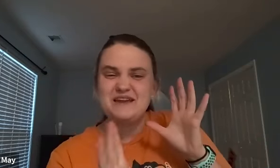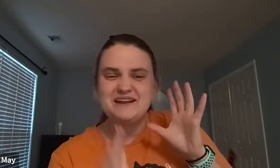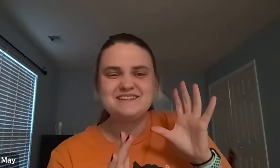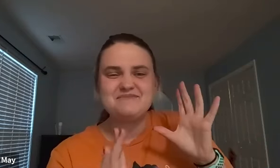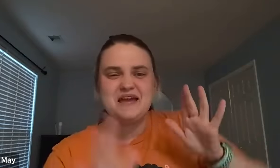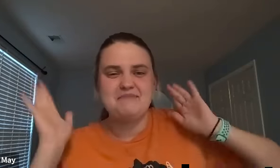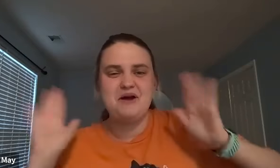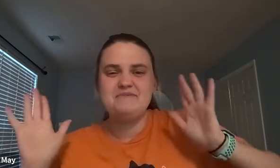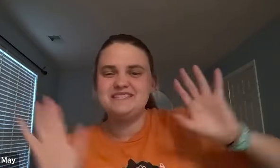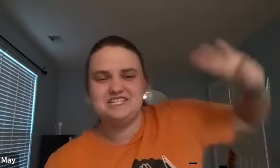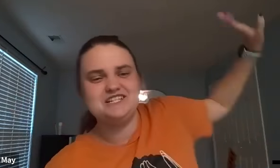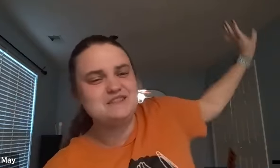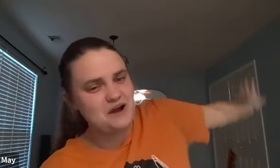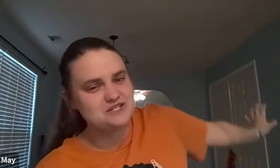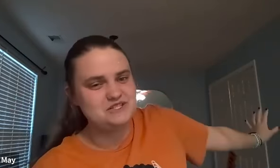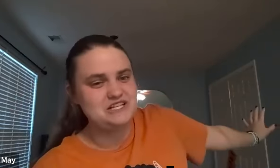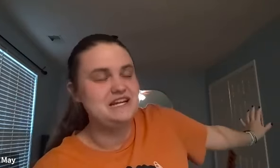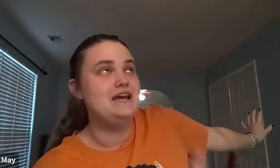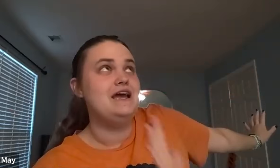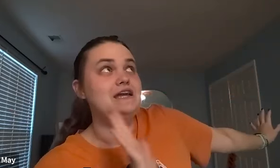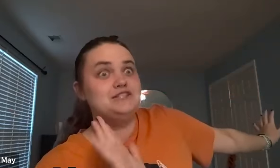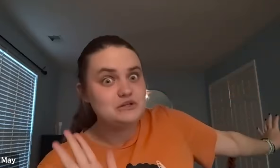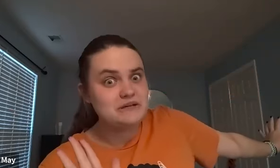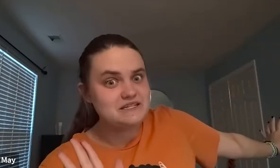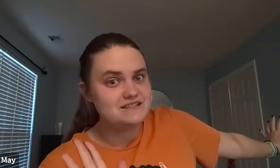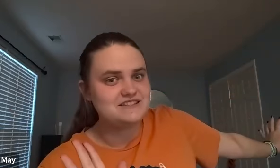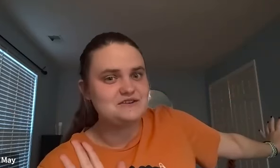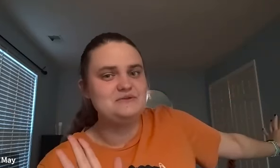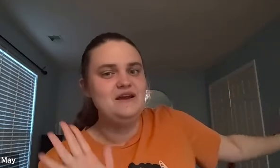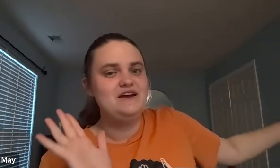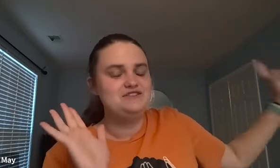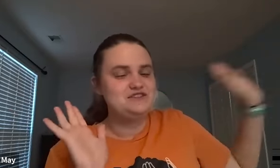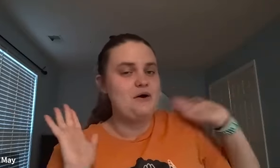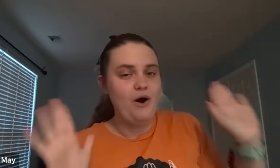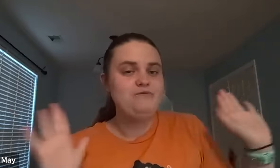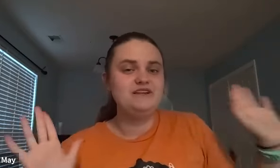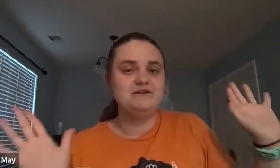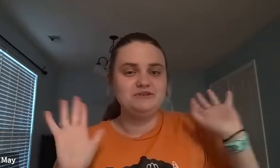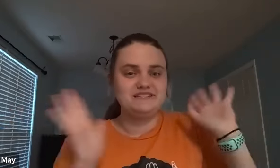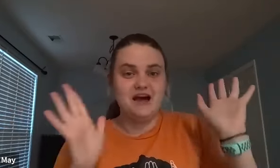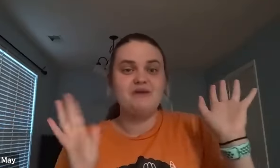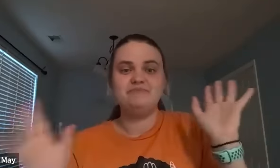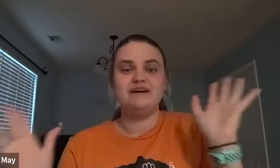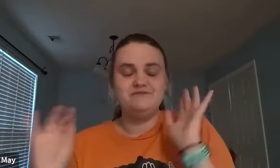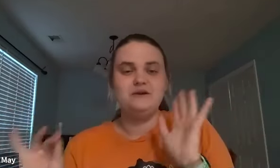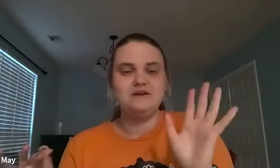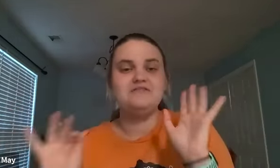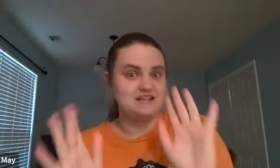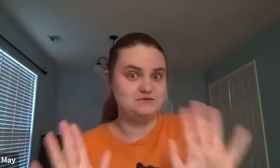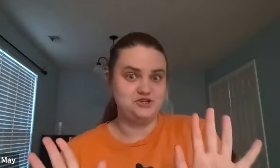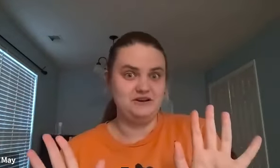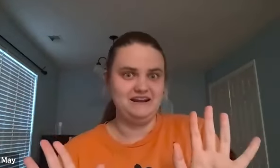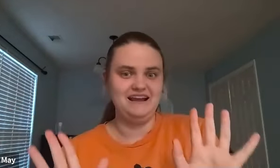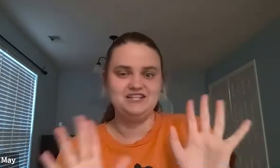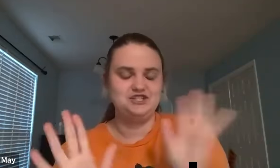hear something, I promise it's just the washer machine. It should be done soon. So hopefully it will stop. But if you hear it, that's what you're hearing. I just don't want